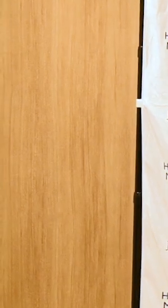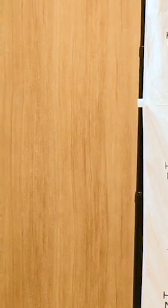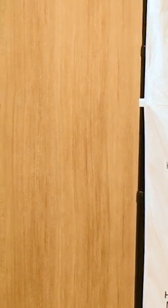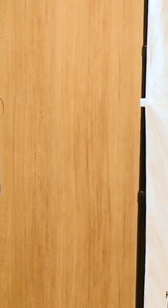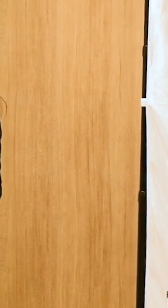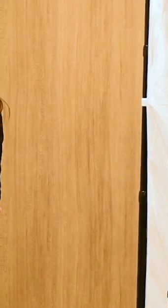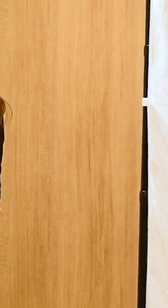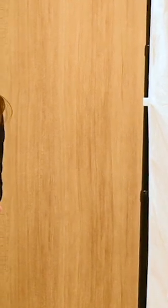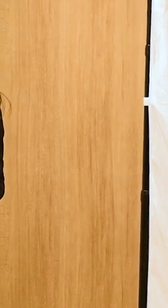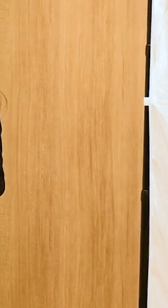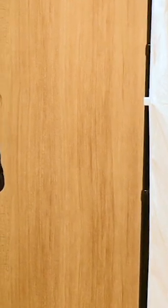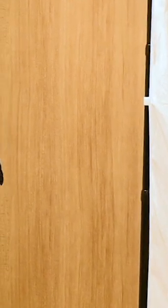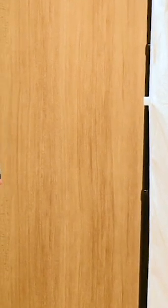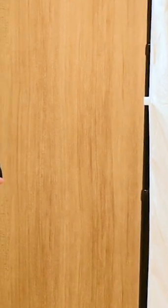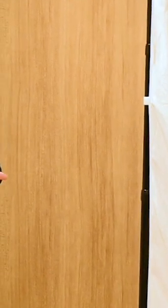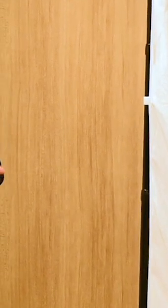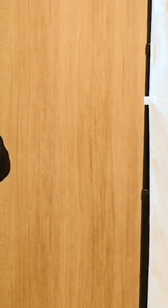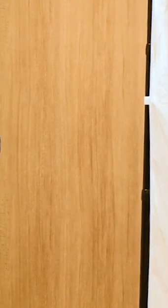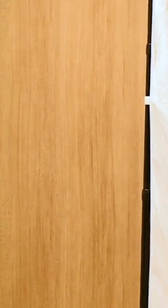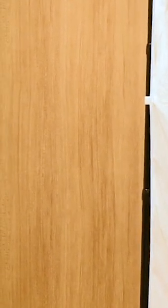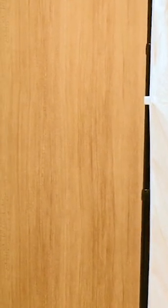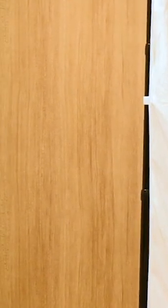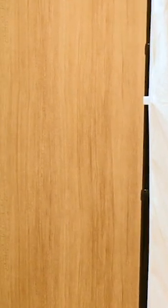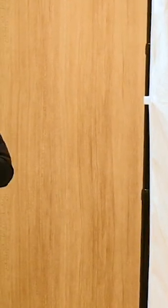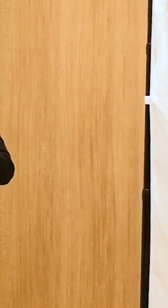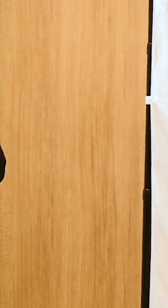has led this project with an outstanding